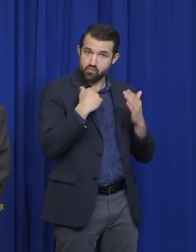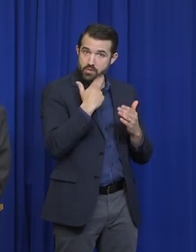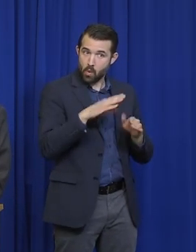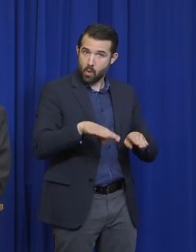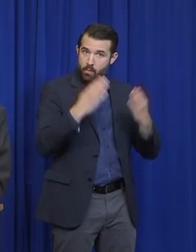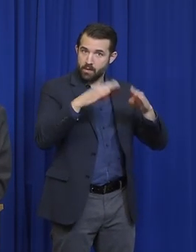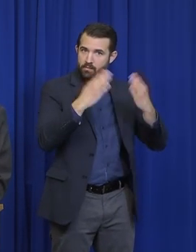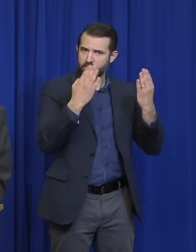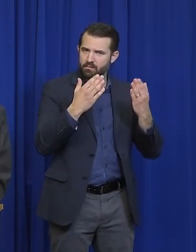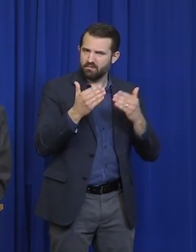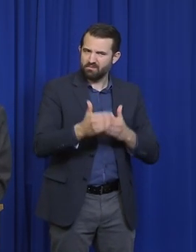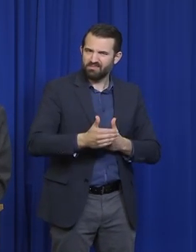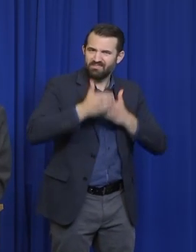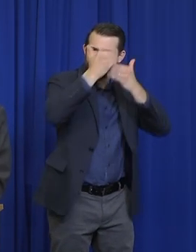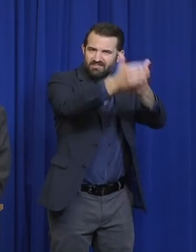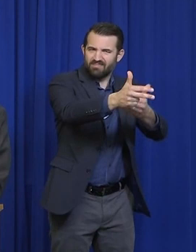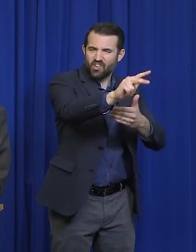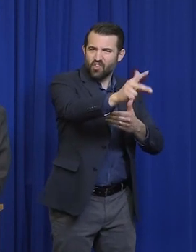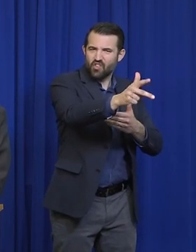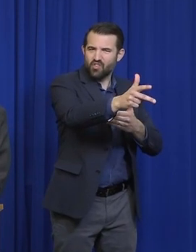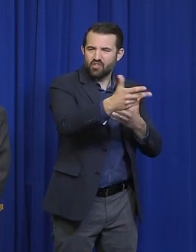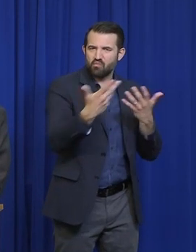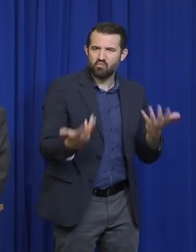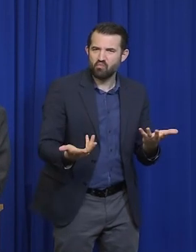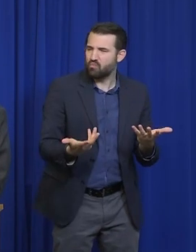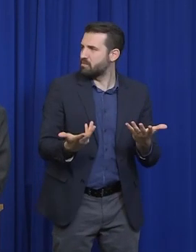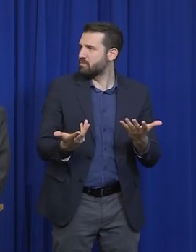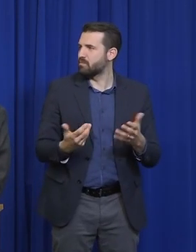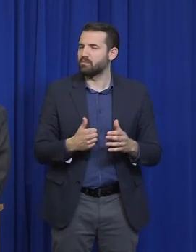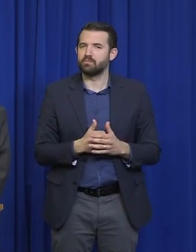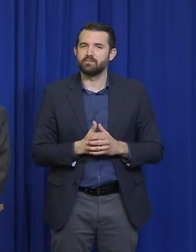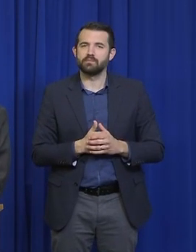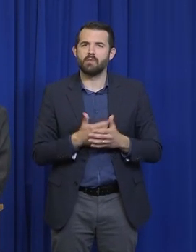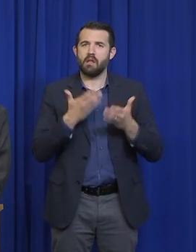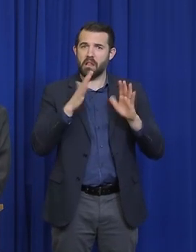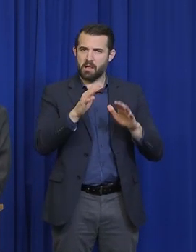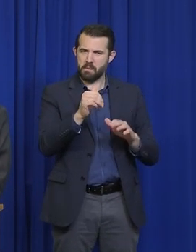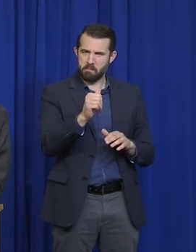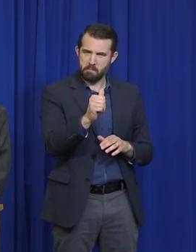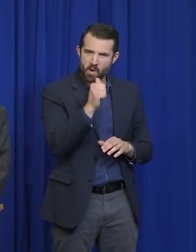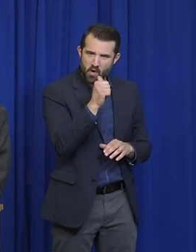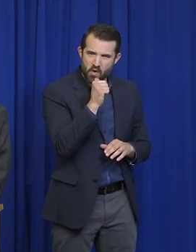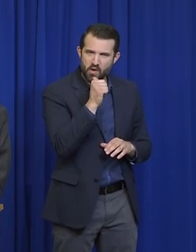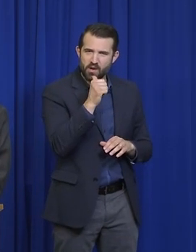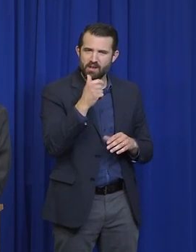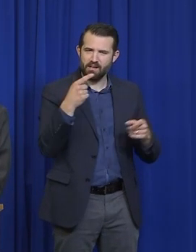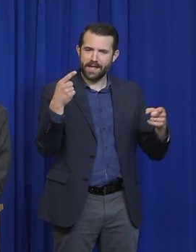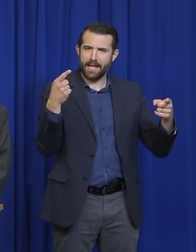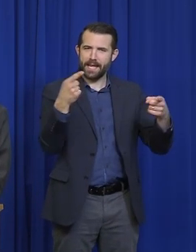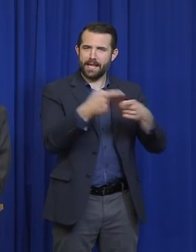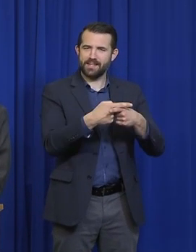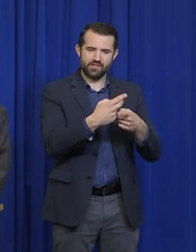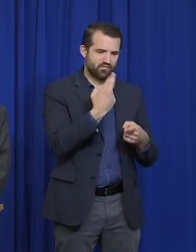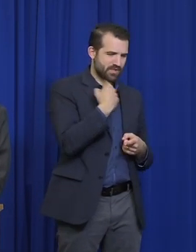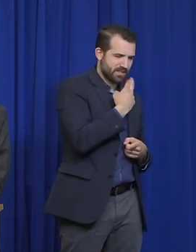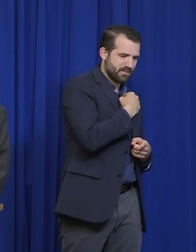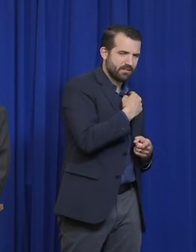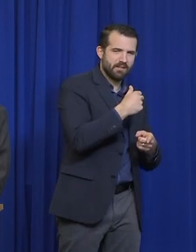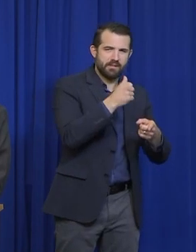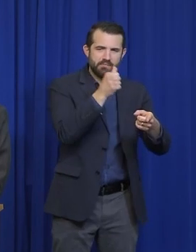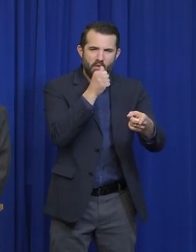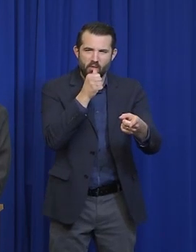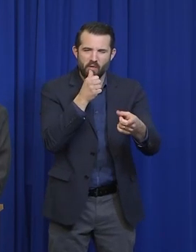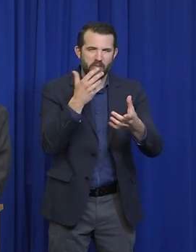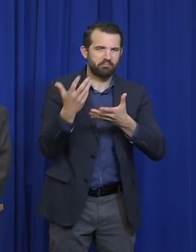3 would allow bars so there's there's two stages for those two different things yet there are a lot of